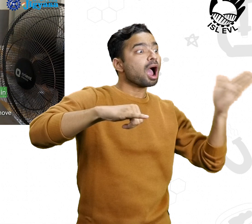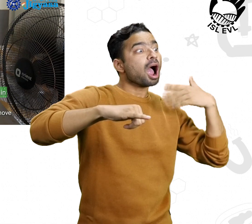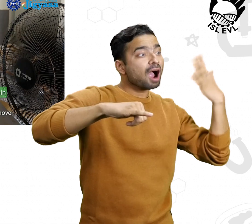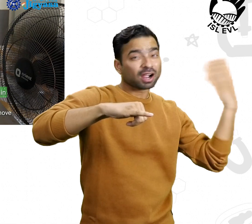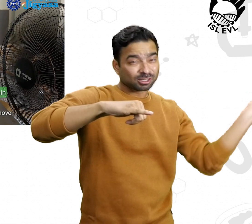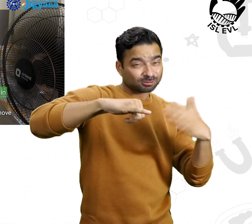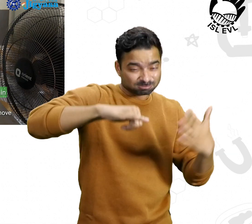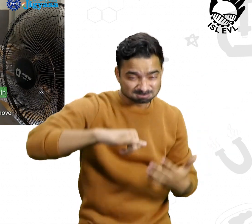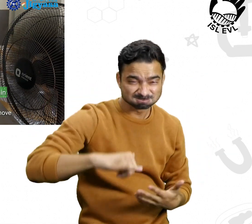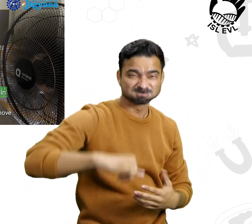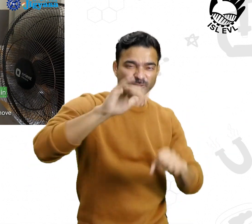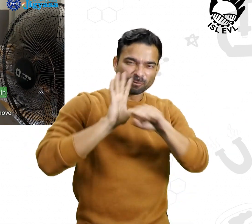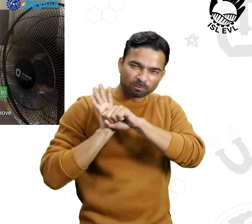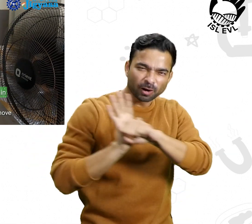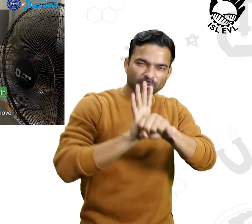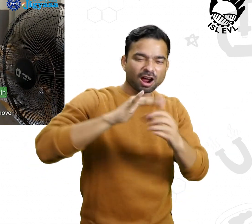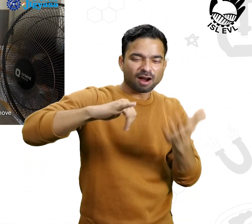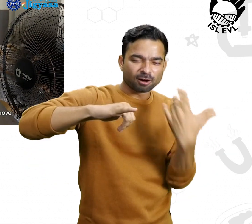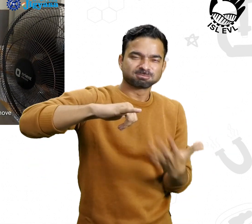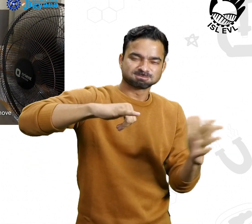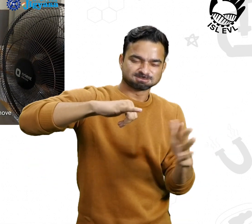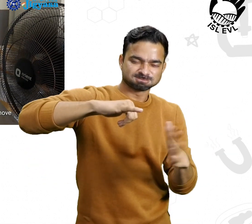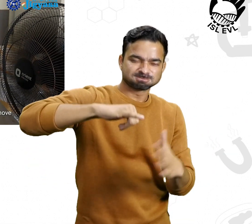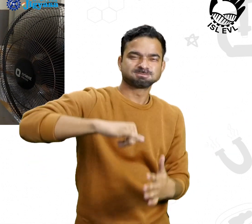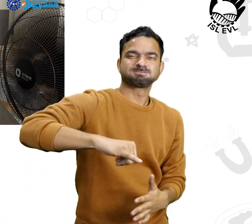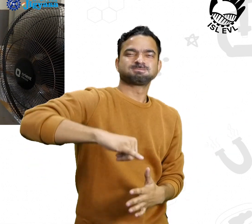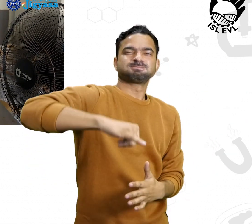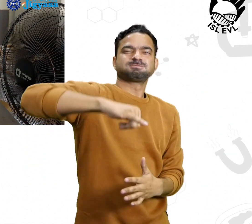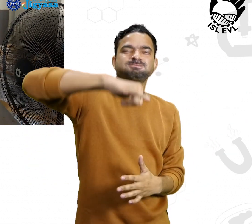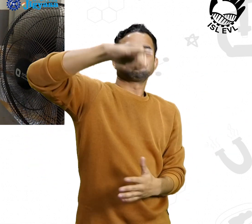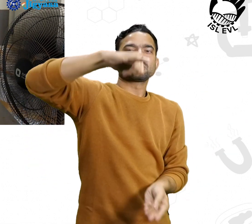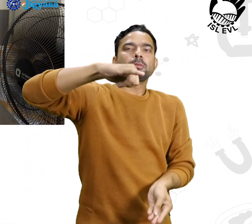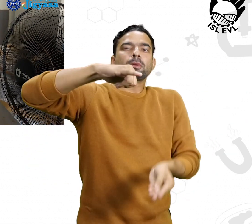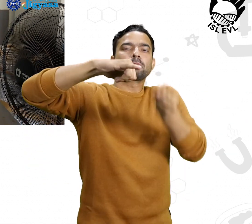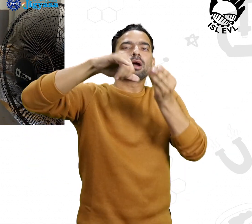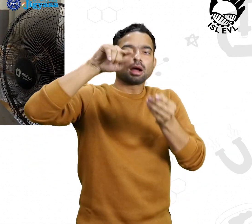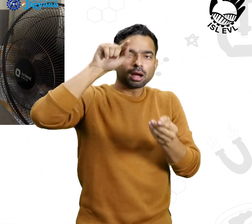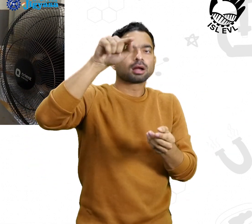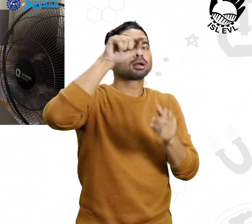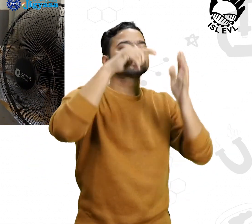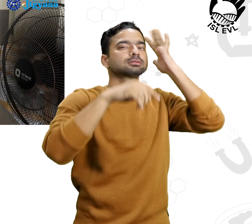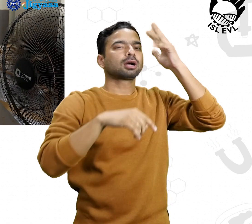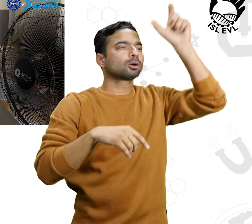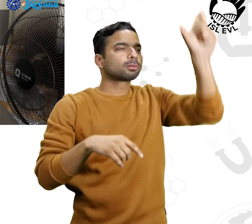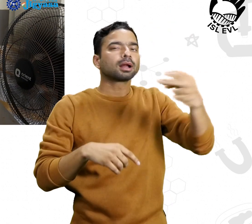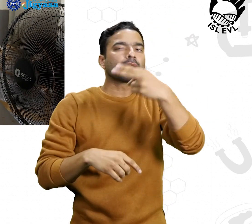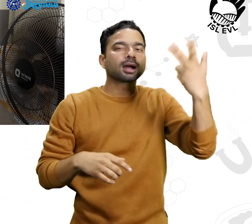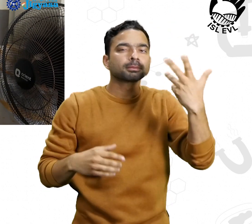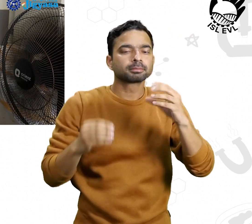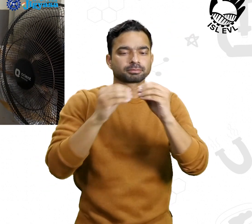The pressure difference causes the wings to move upwards, which is due to Bernoulli's principle.